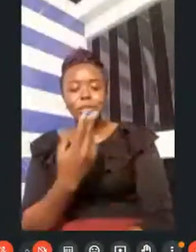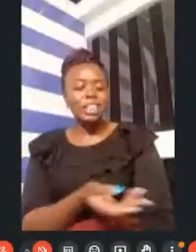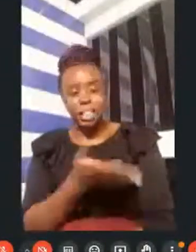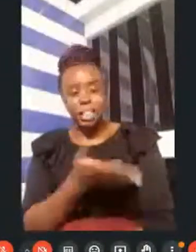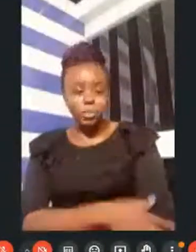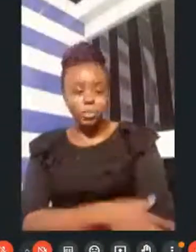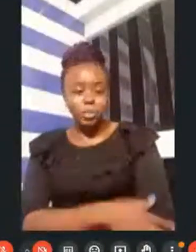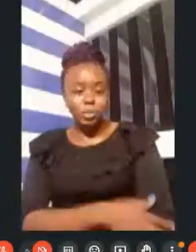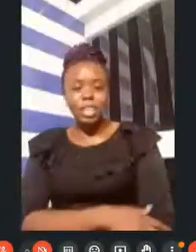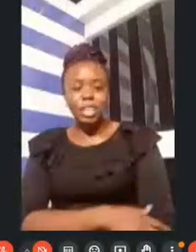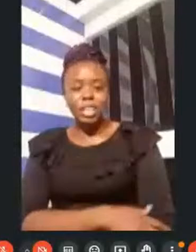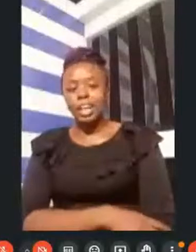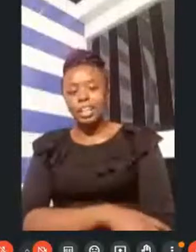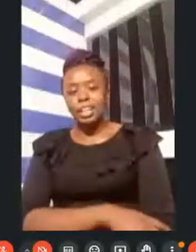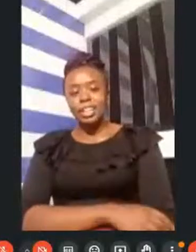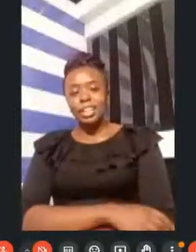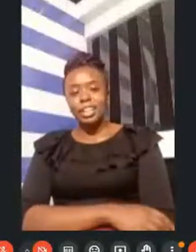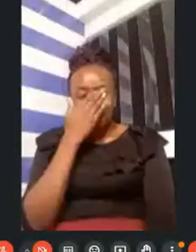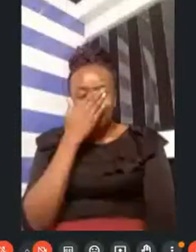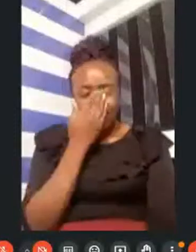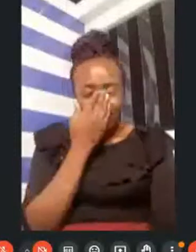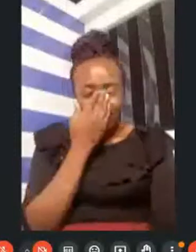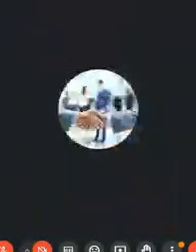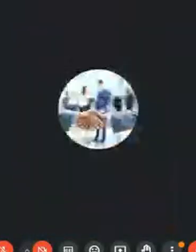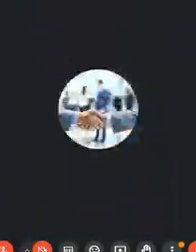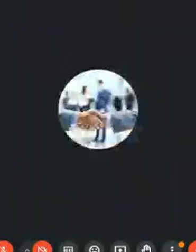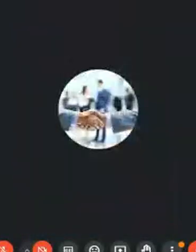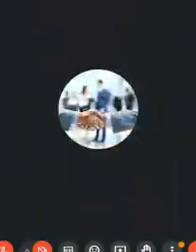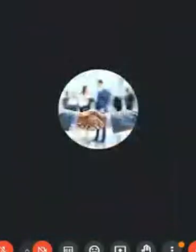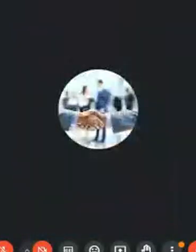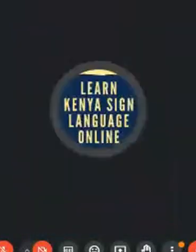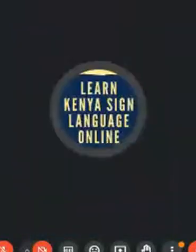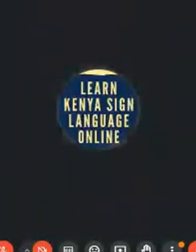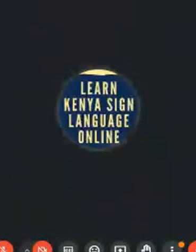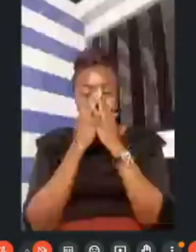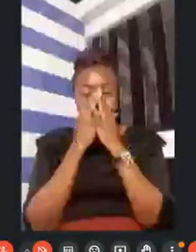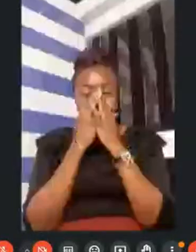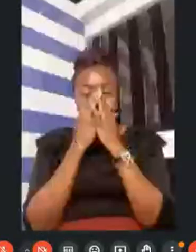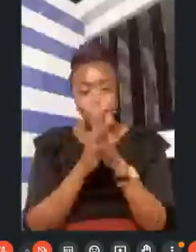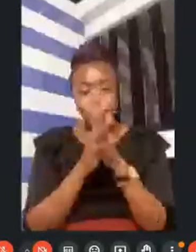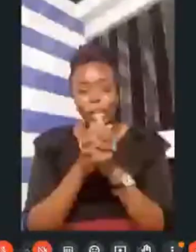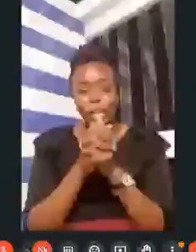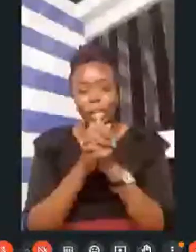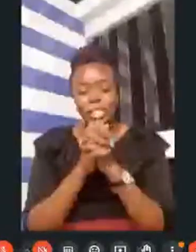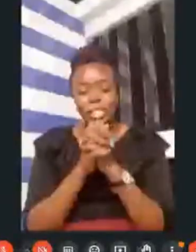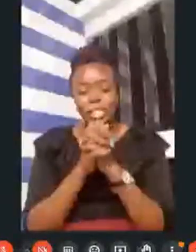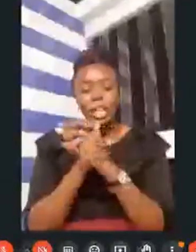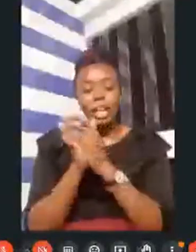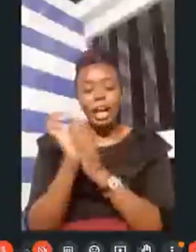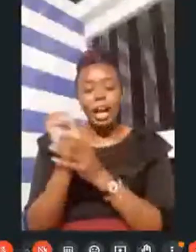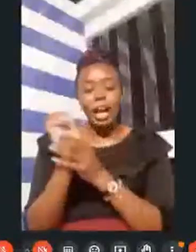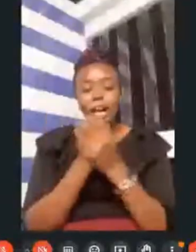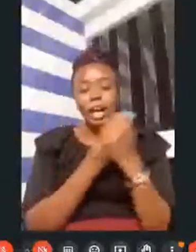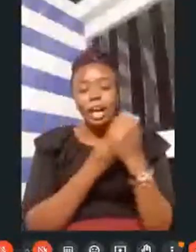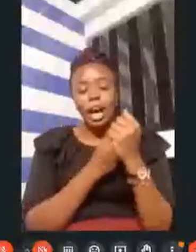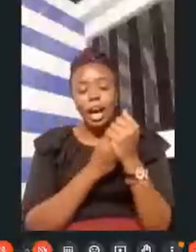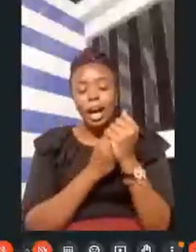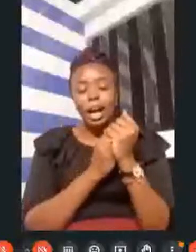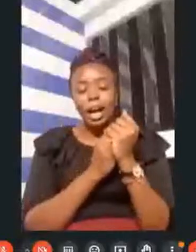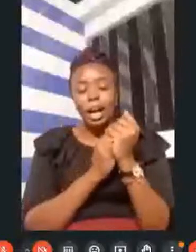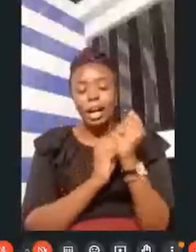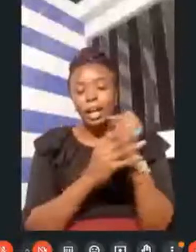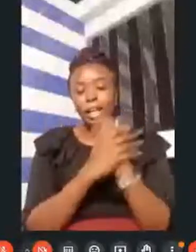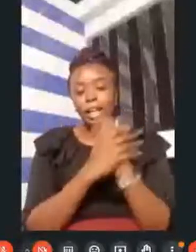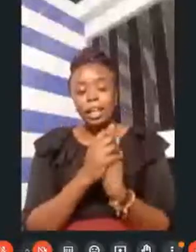evening. So it has to be there. Yeah. Okay, okay. So yeah, that is how basically we sign